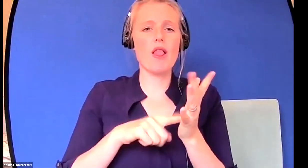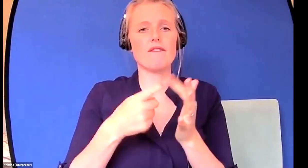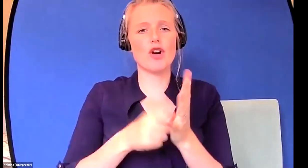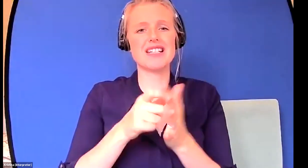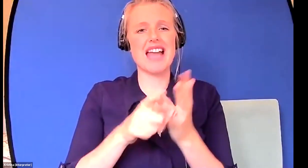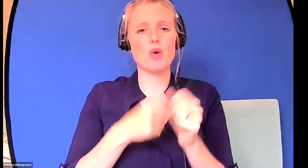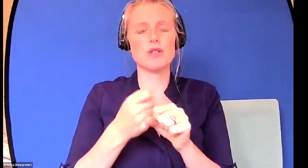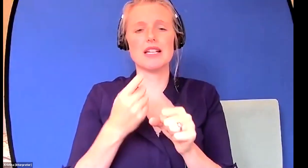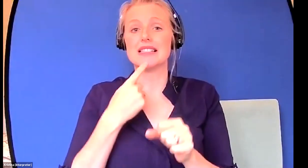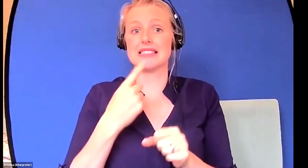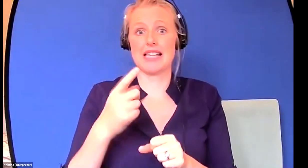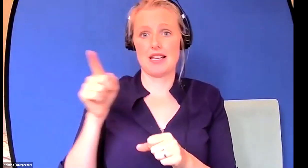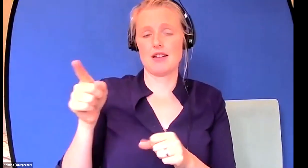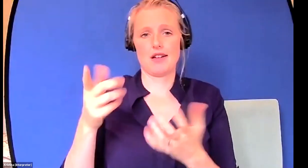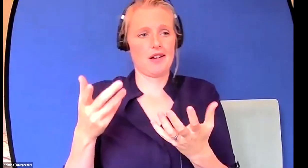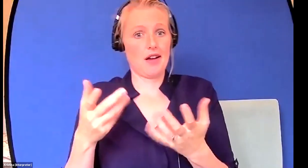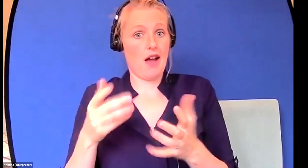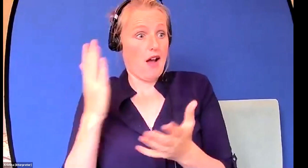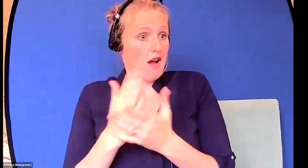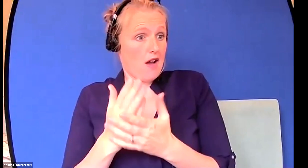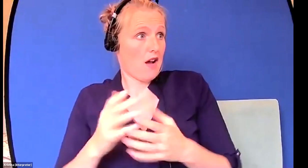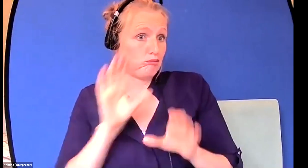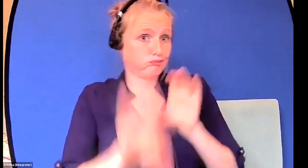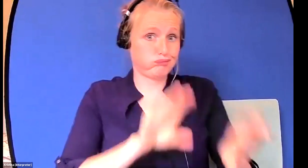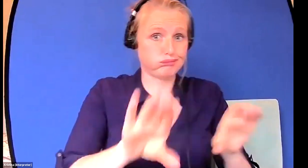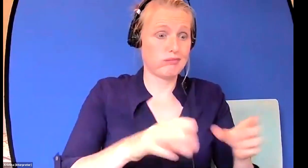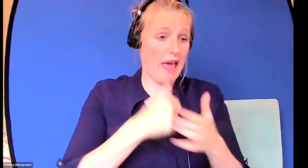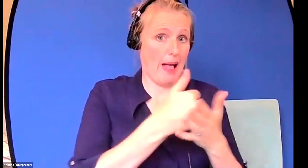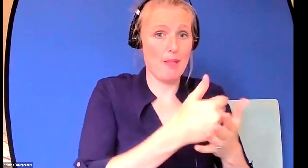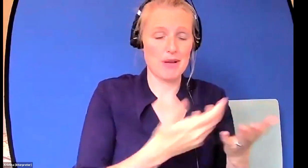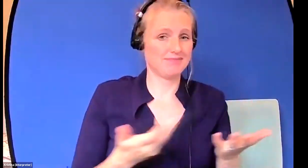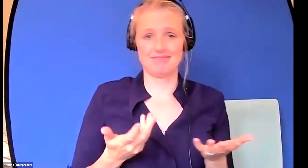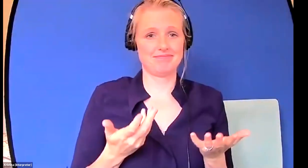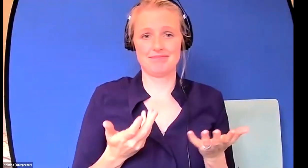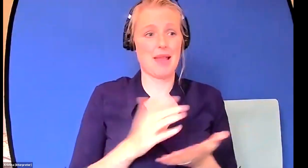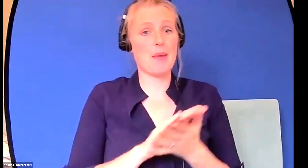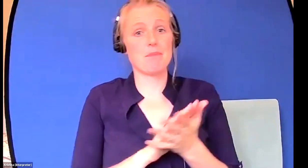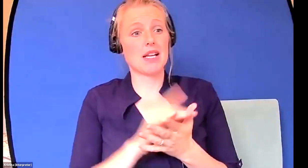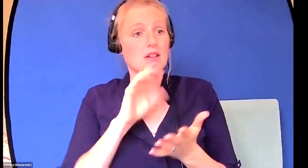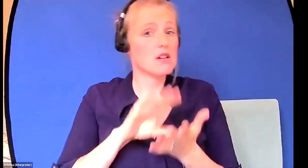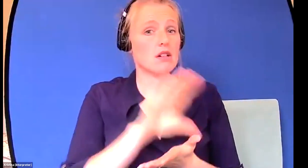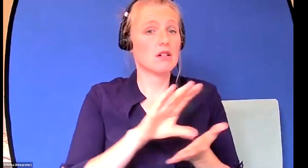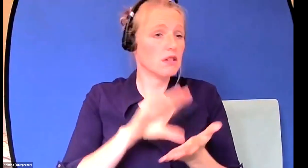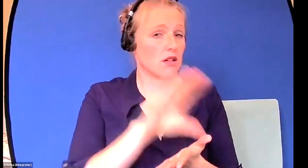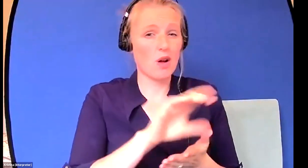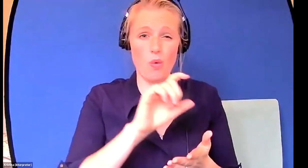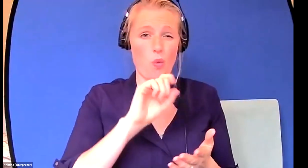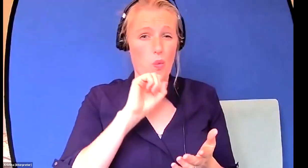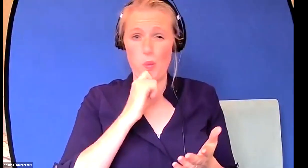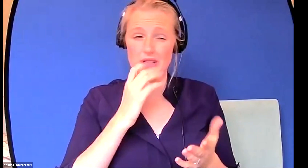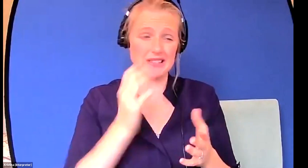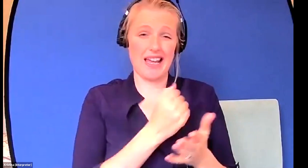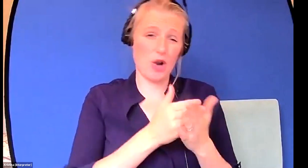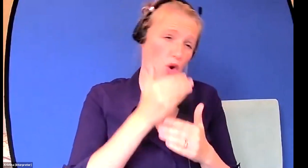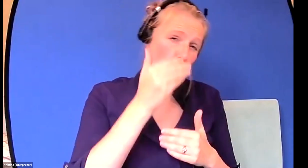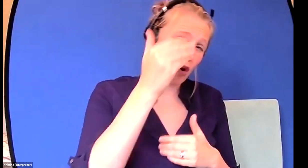country's crown jewels, it's fairly safe to say that any recovery may be a long time coming for the ordinary sector, if you